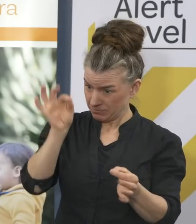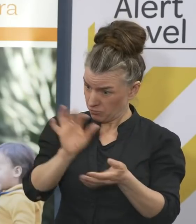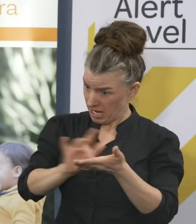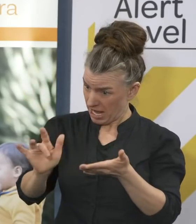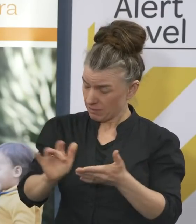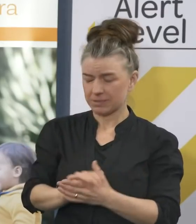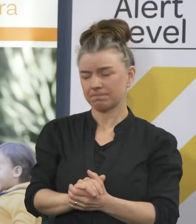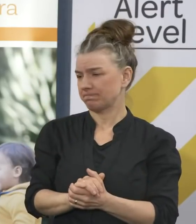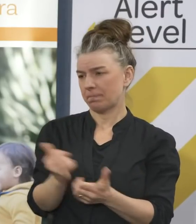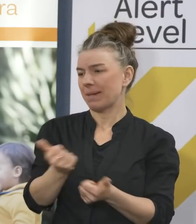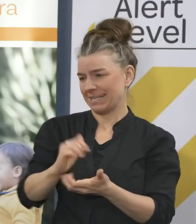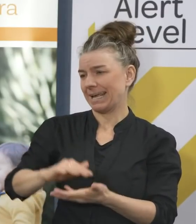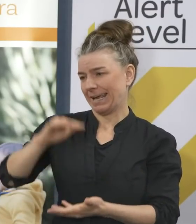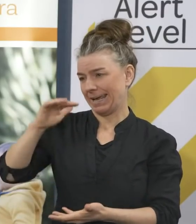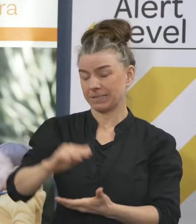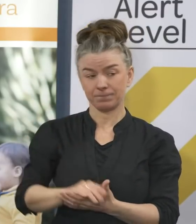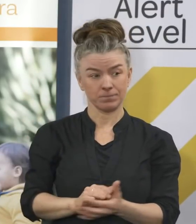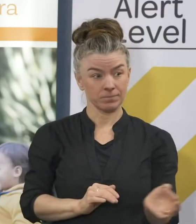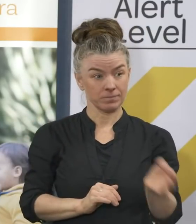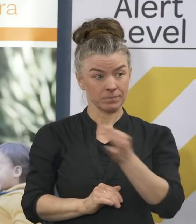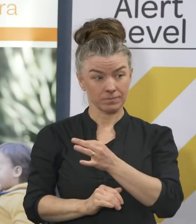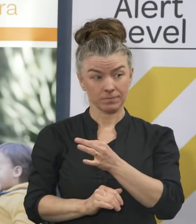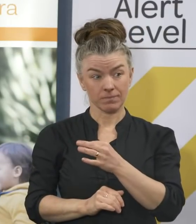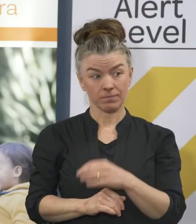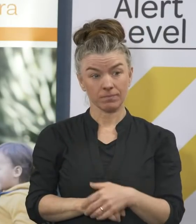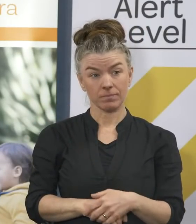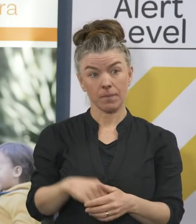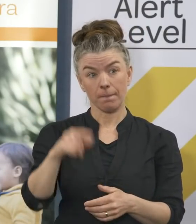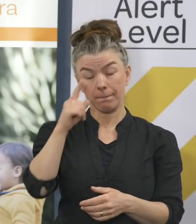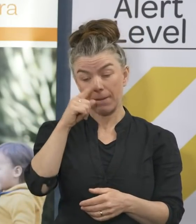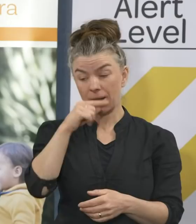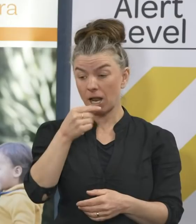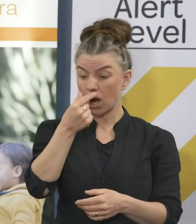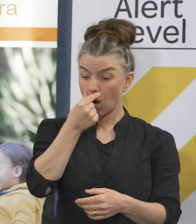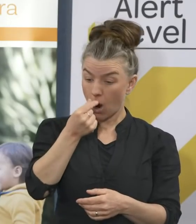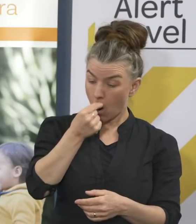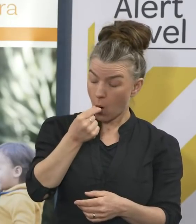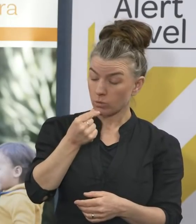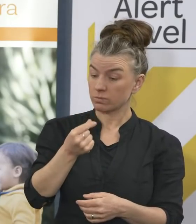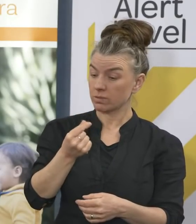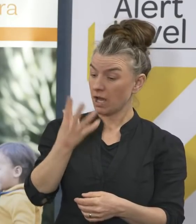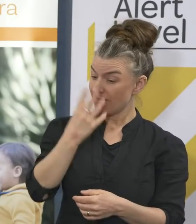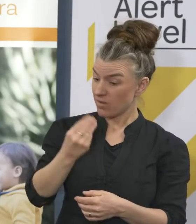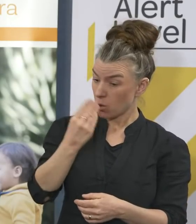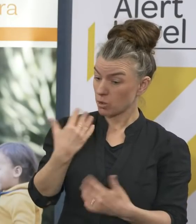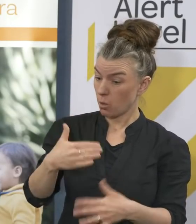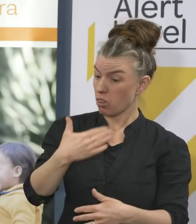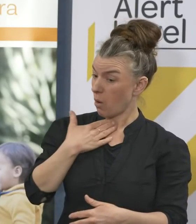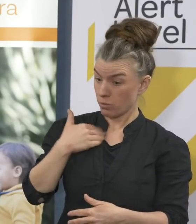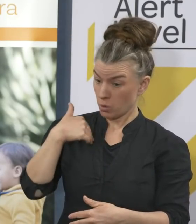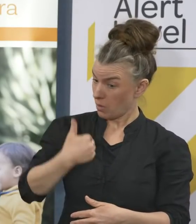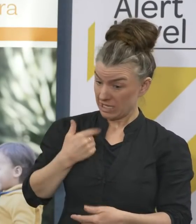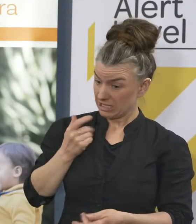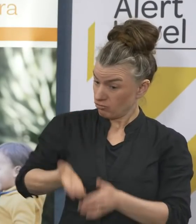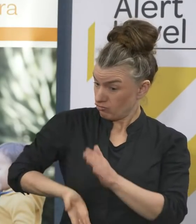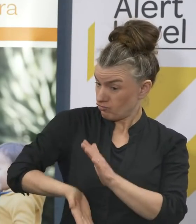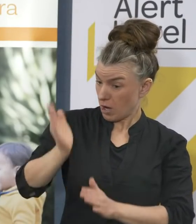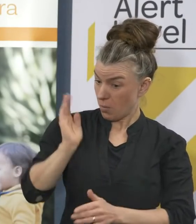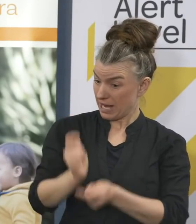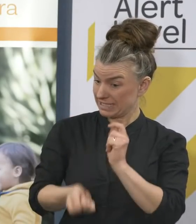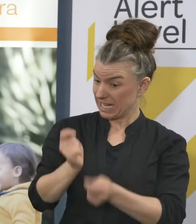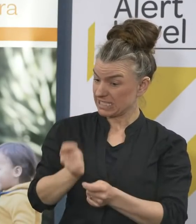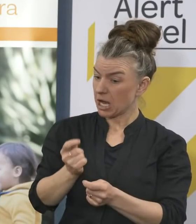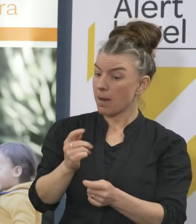that, so it's if you have a cold or a flu or a sore throat, you won't have to be tested now. You might